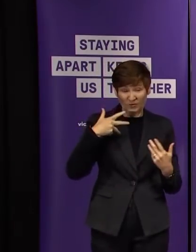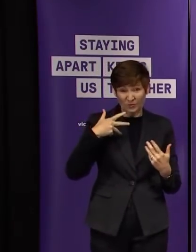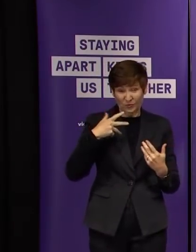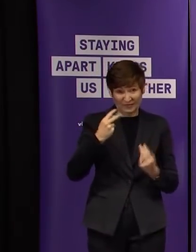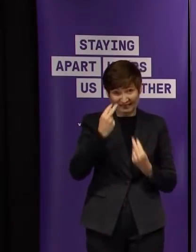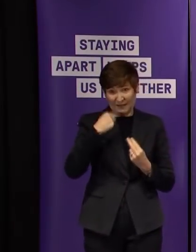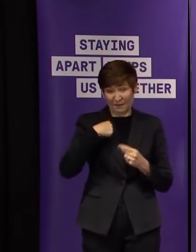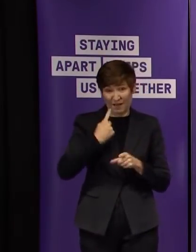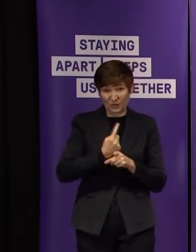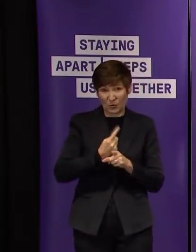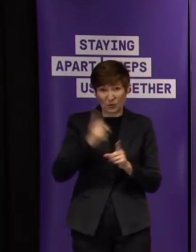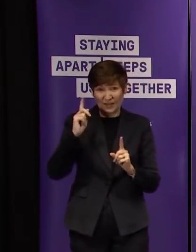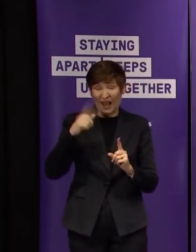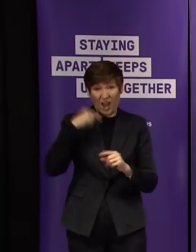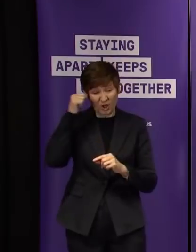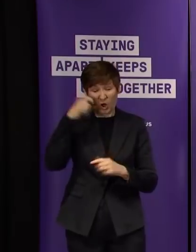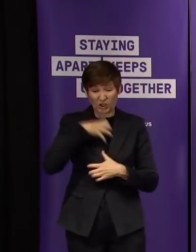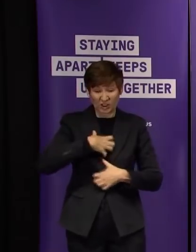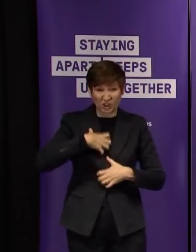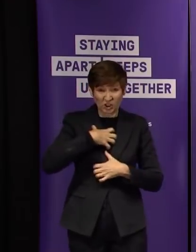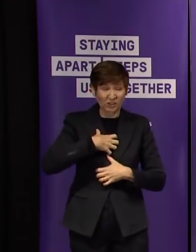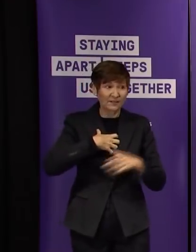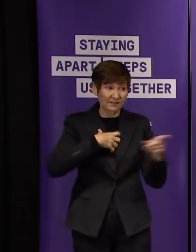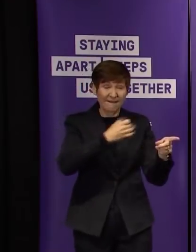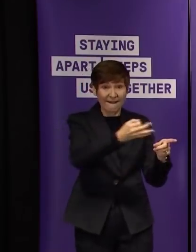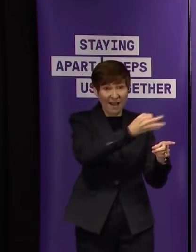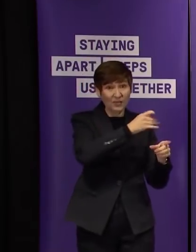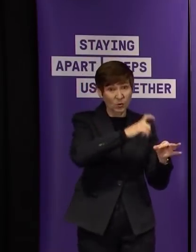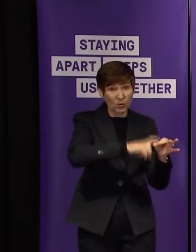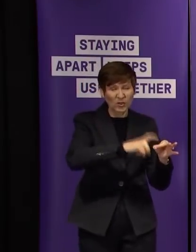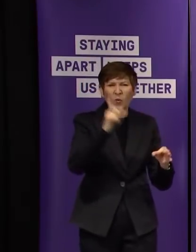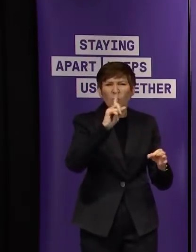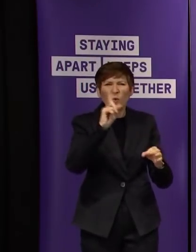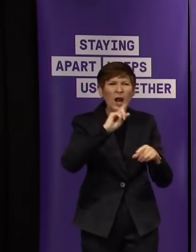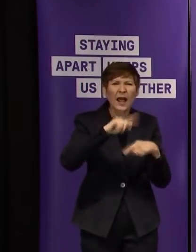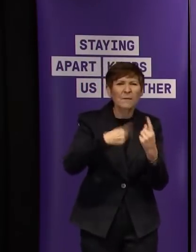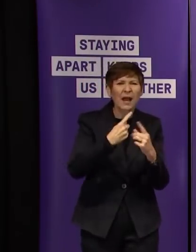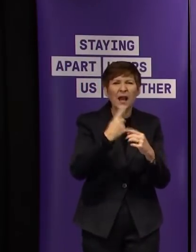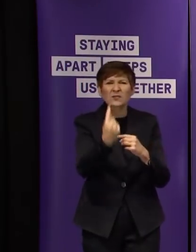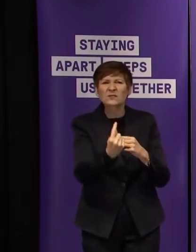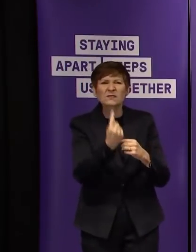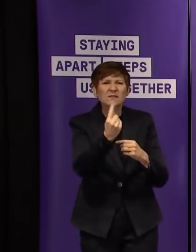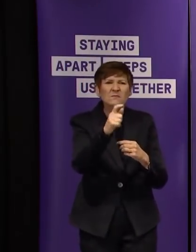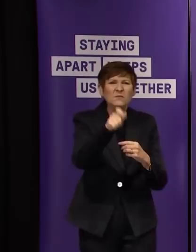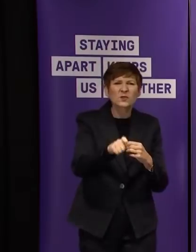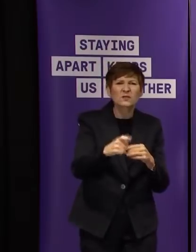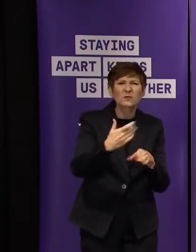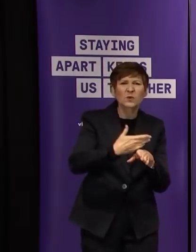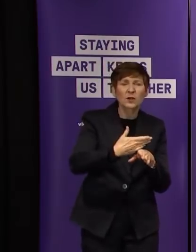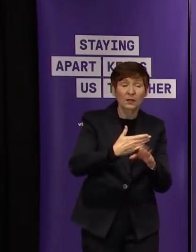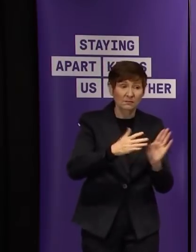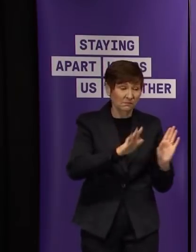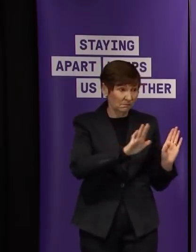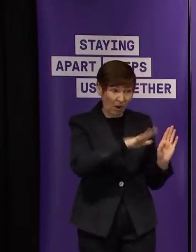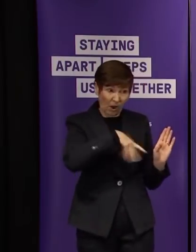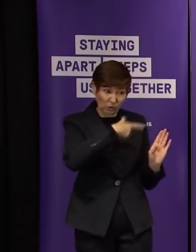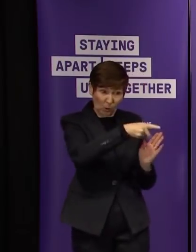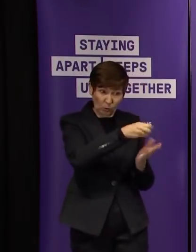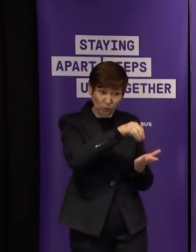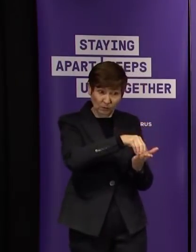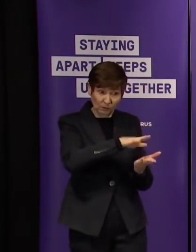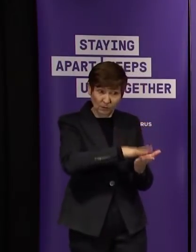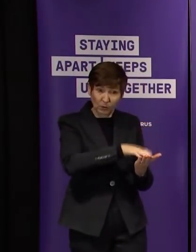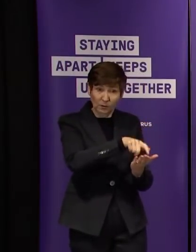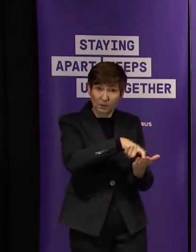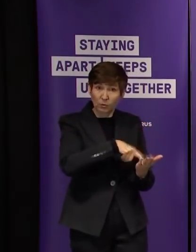traders can look forward to some support. No, I'm not here to make those announcements, and I wouldn't want you to report that because that's not what I've said. We have